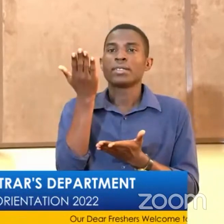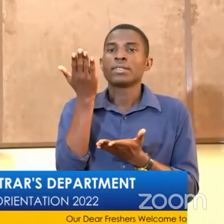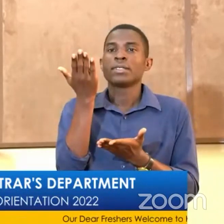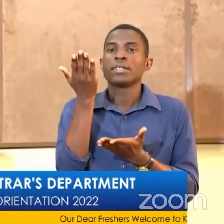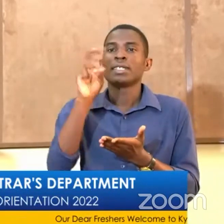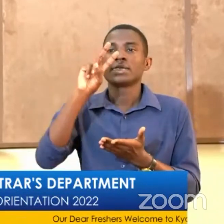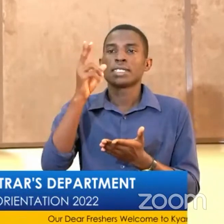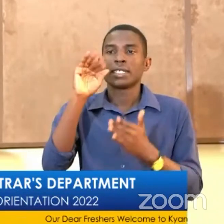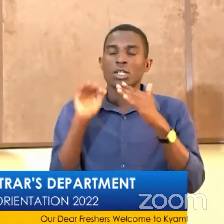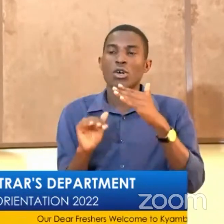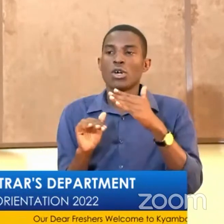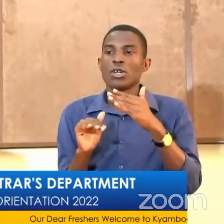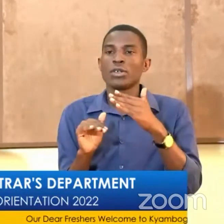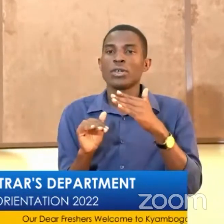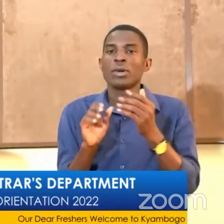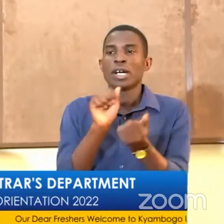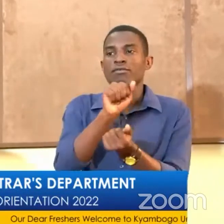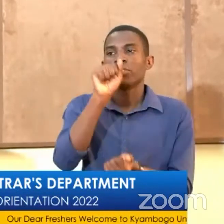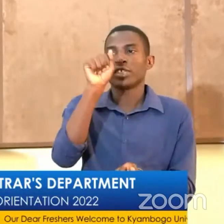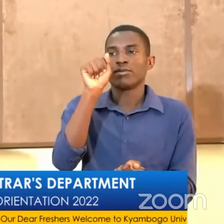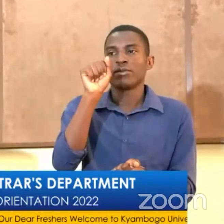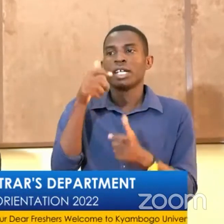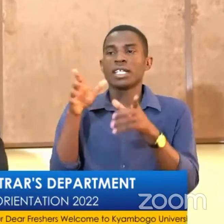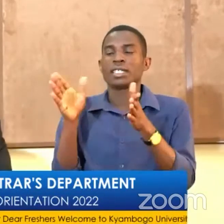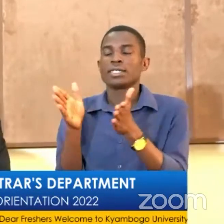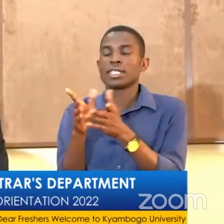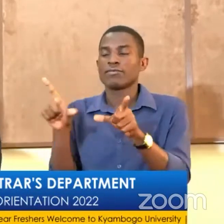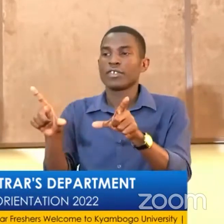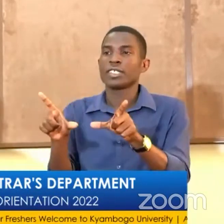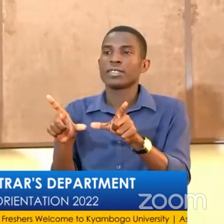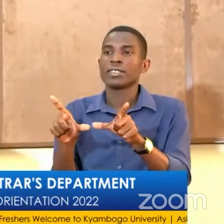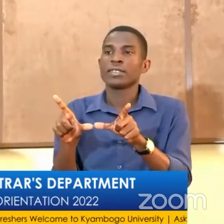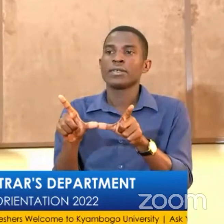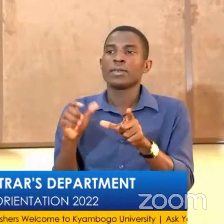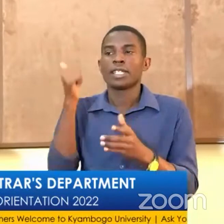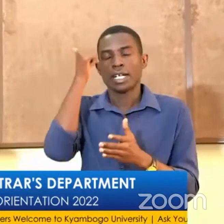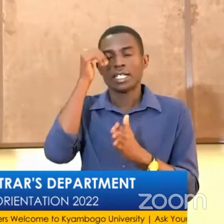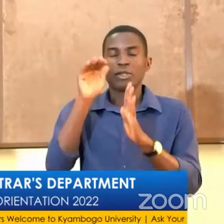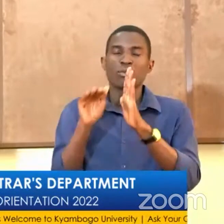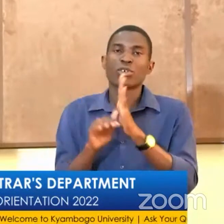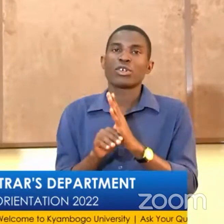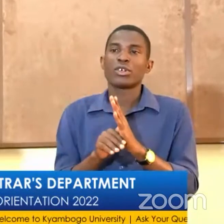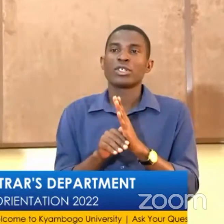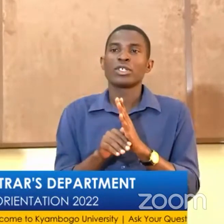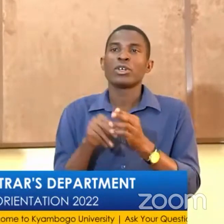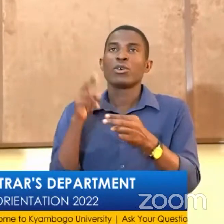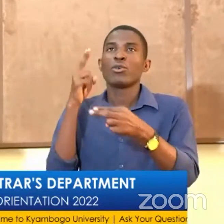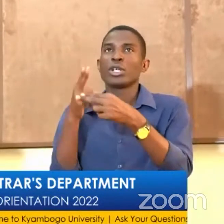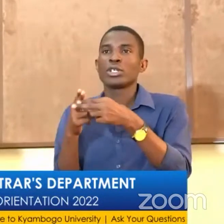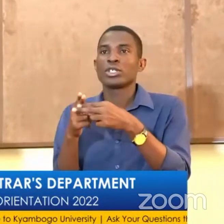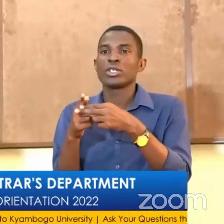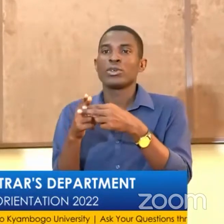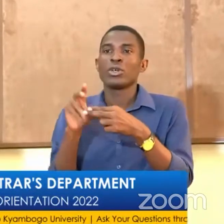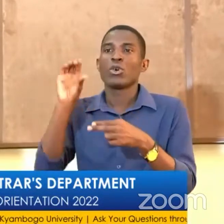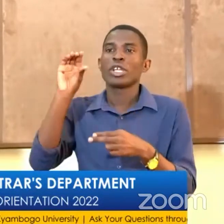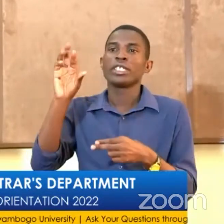class lower for the diploma and certificate academic programs, we call it